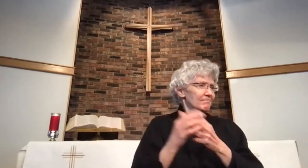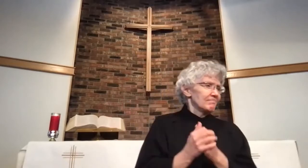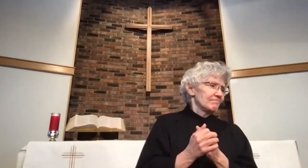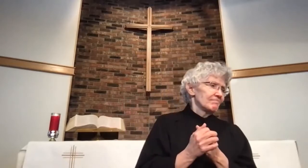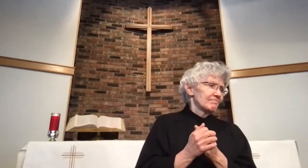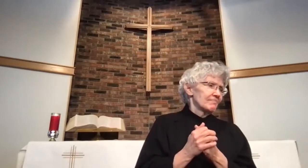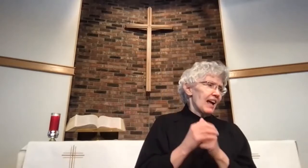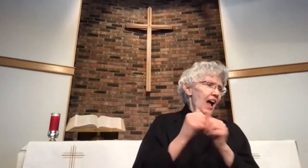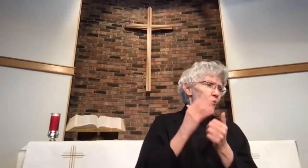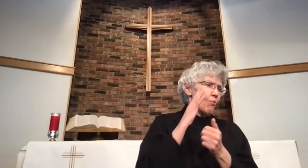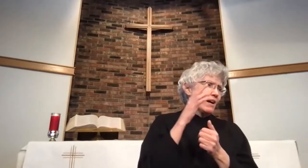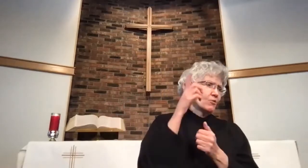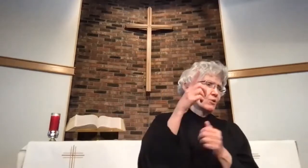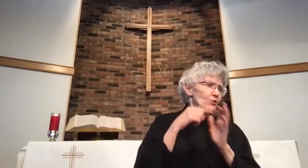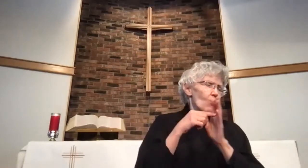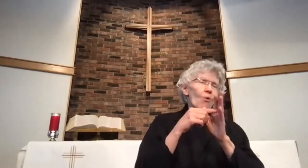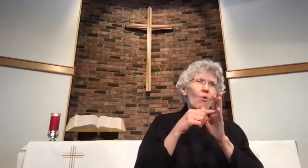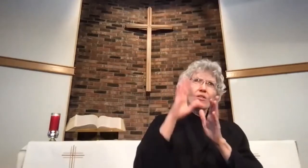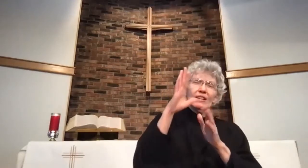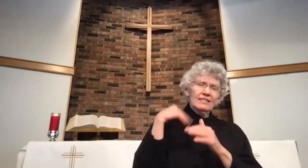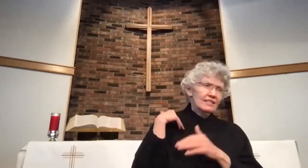How will you have us care for others?